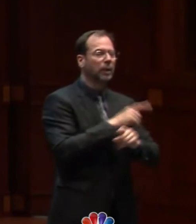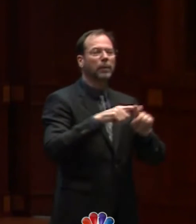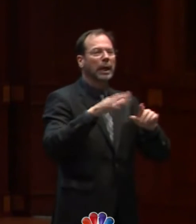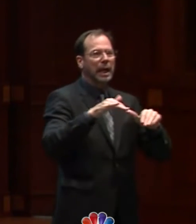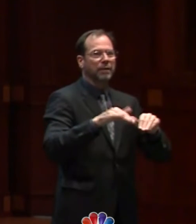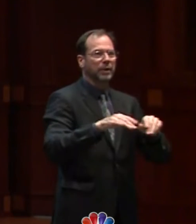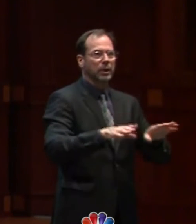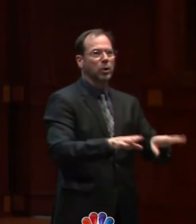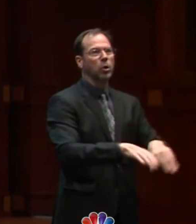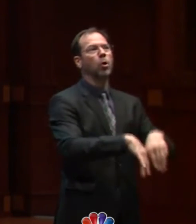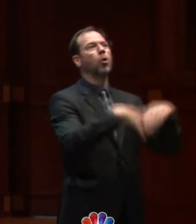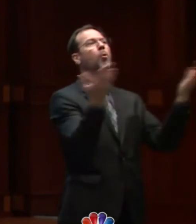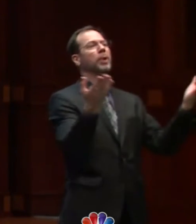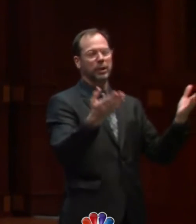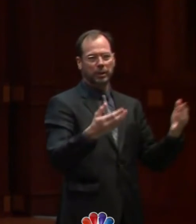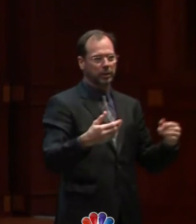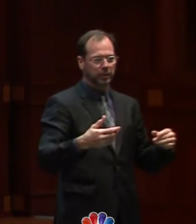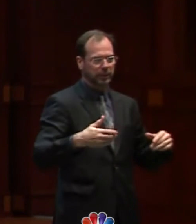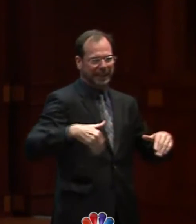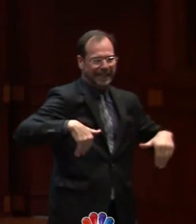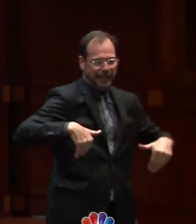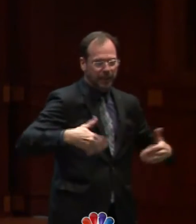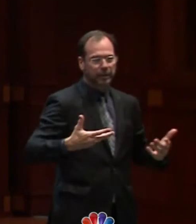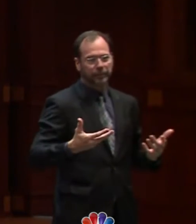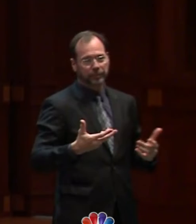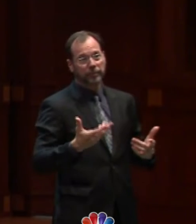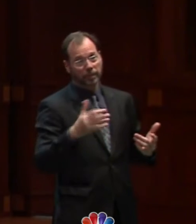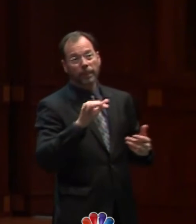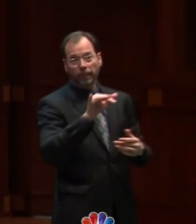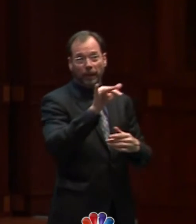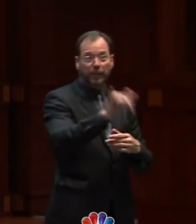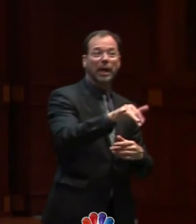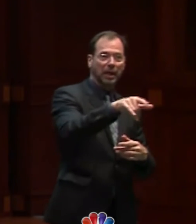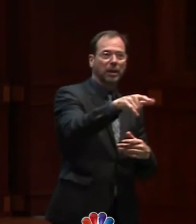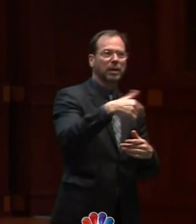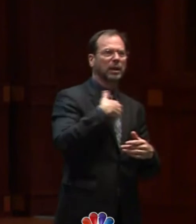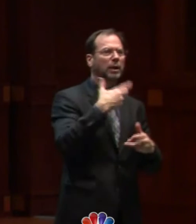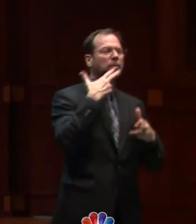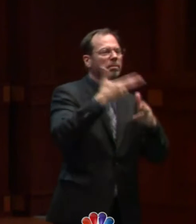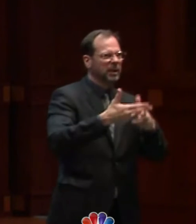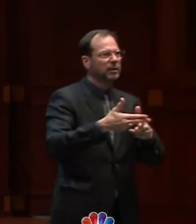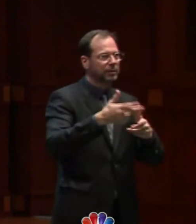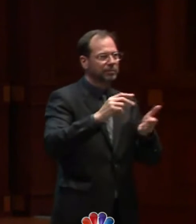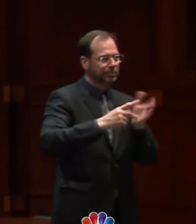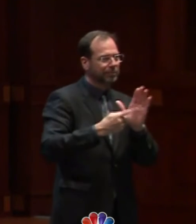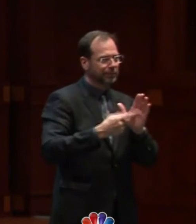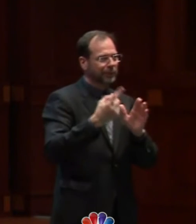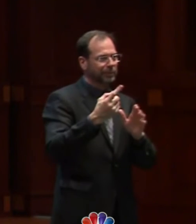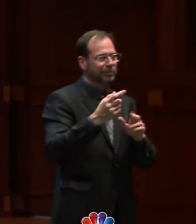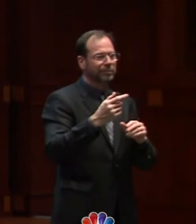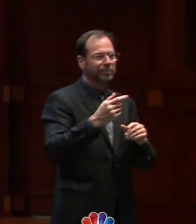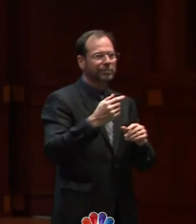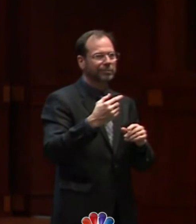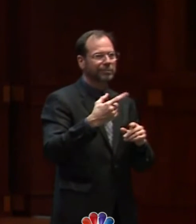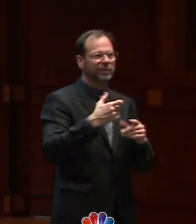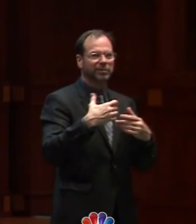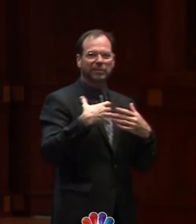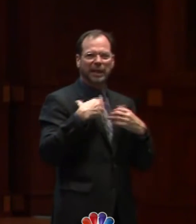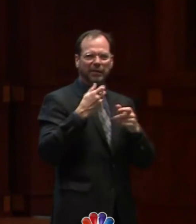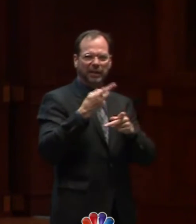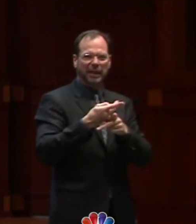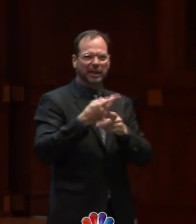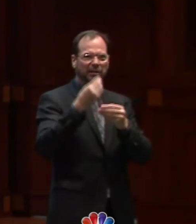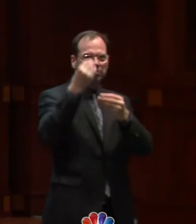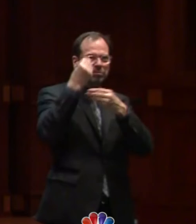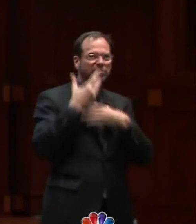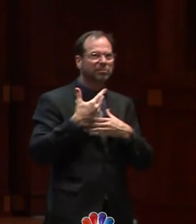been brought up and made operational yet and stuff. And so that's what I was referring to, was one of the folks from one of the healthcare systems up